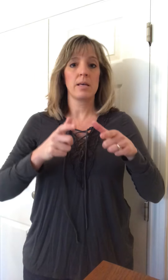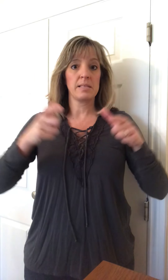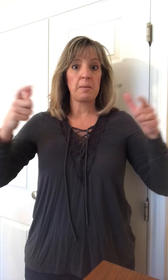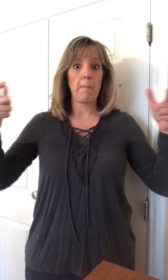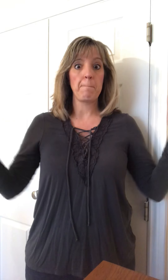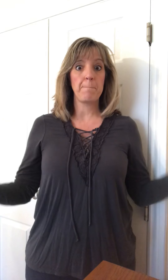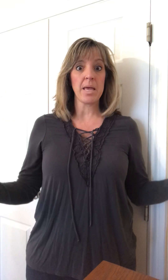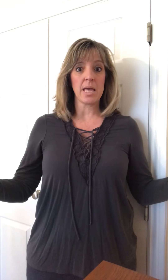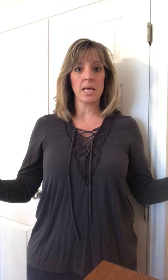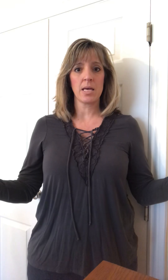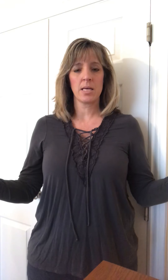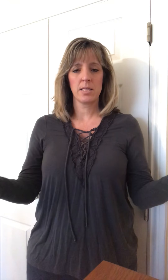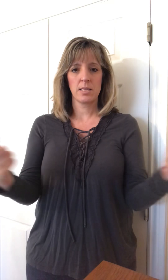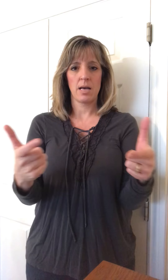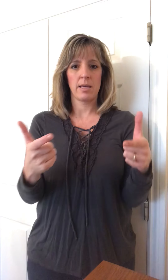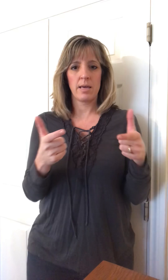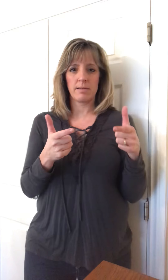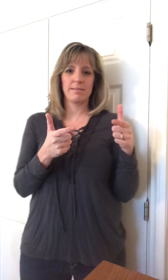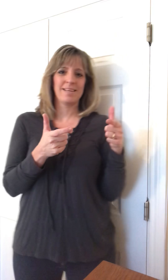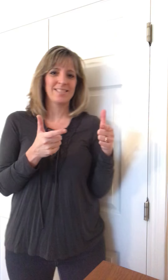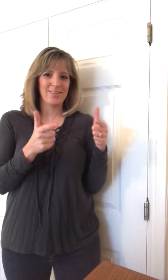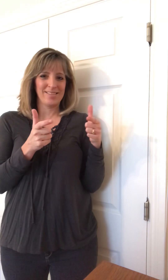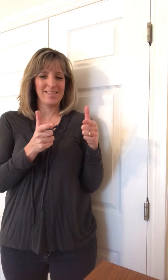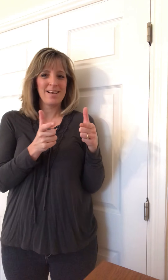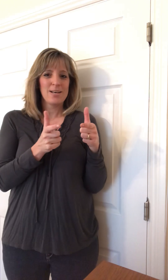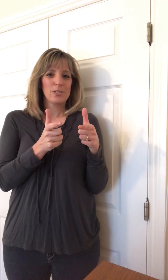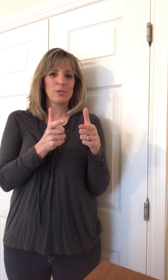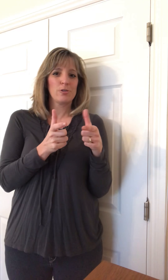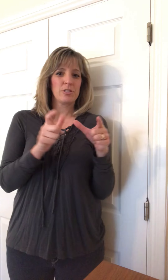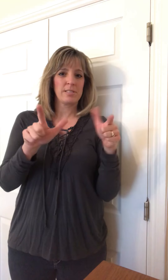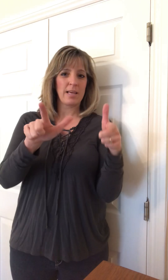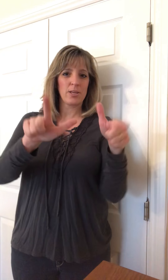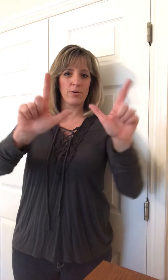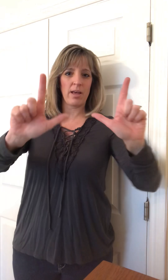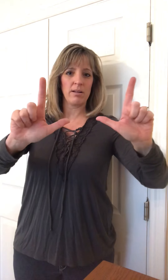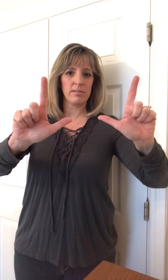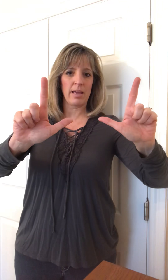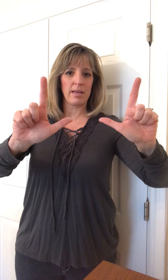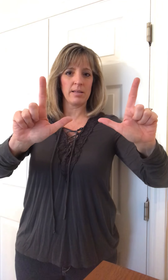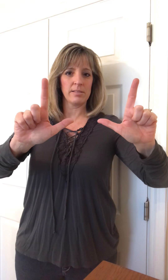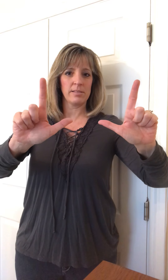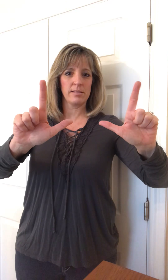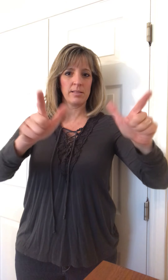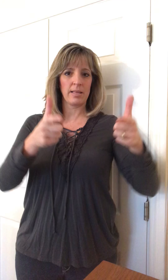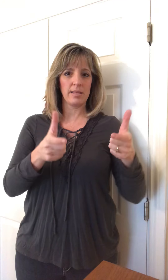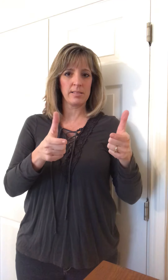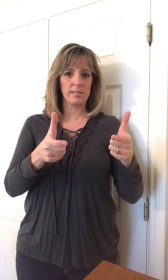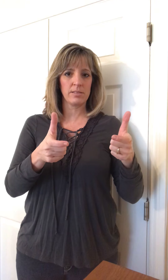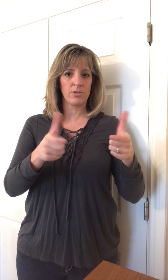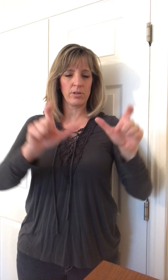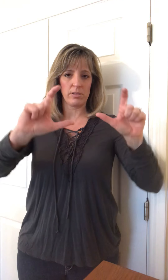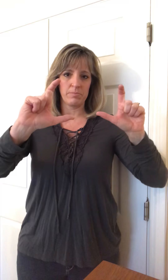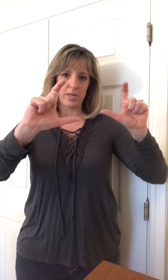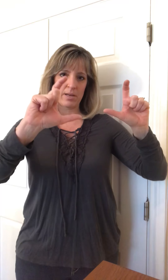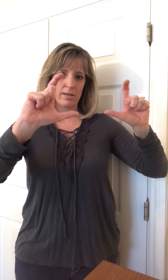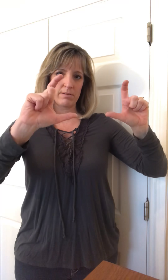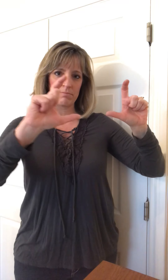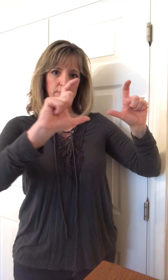is big. I can't do this. So you just take your L hands like this, crinkle them kinda,